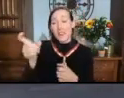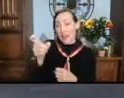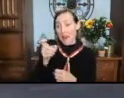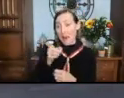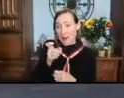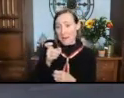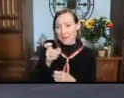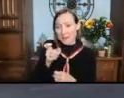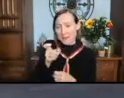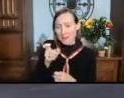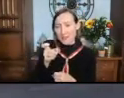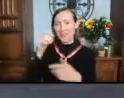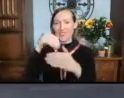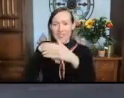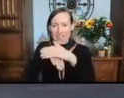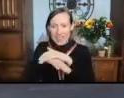Come